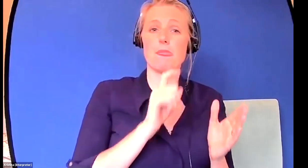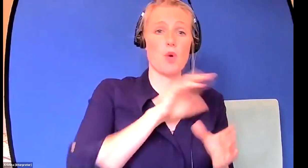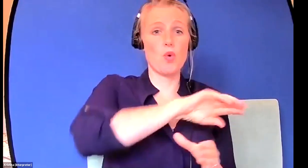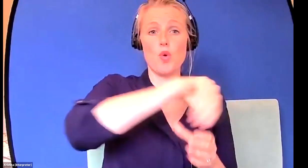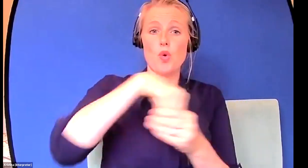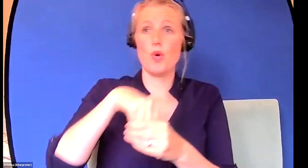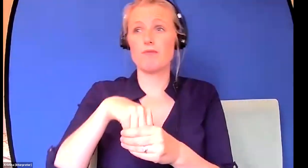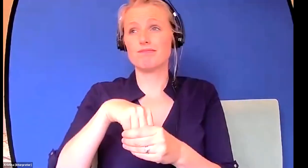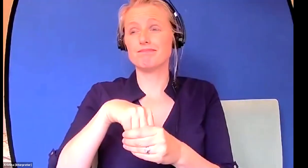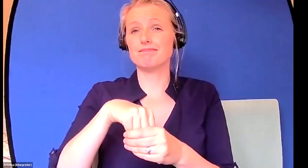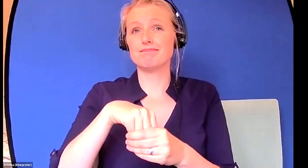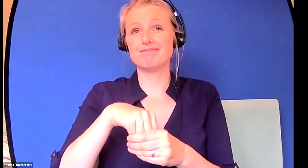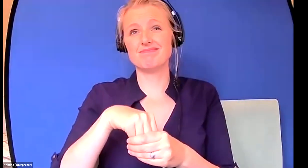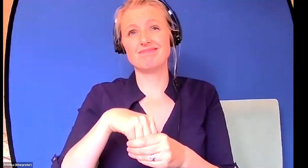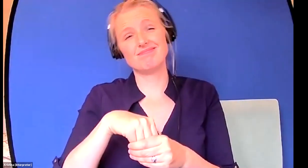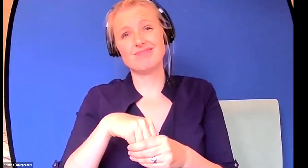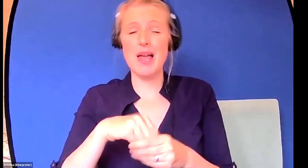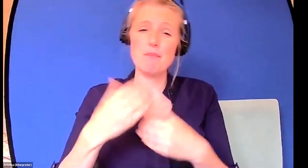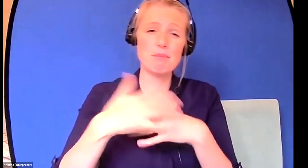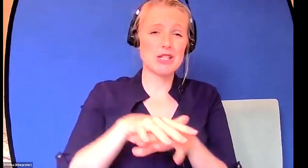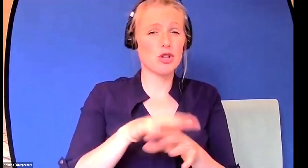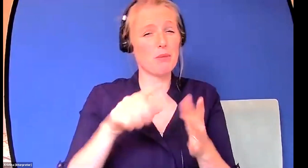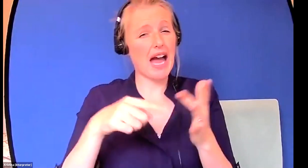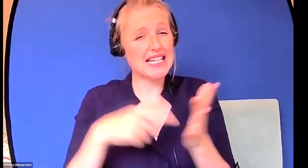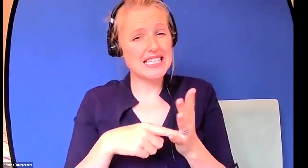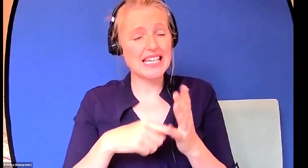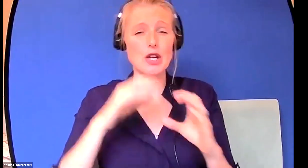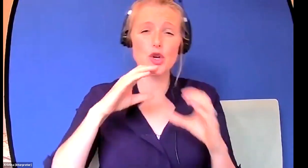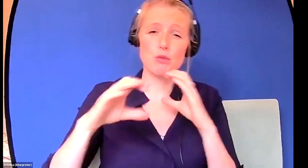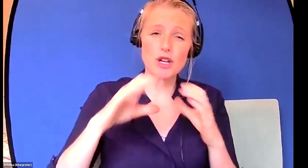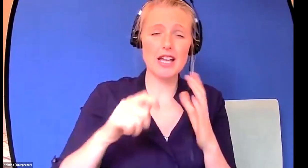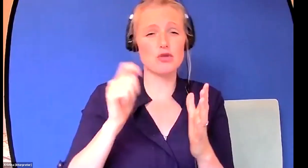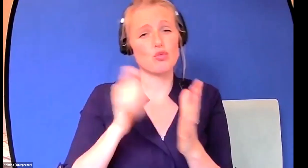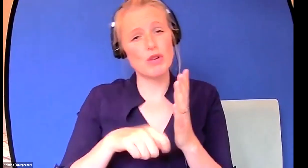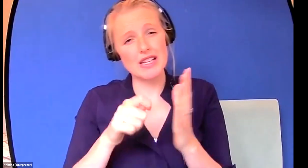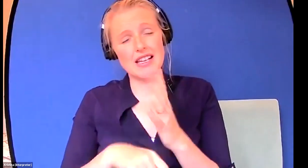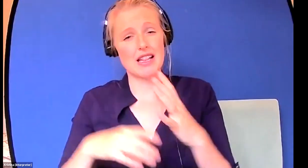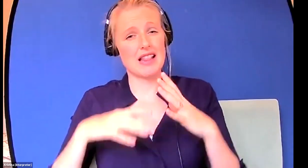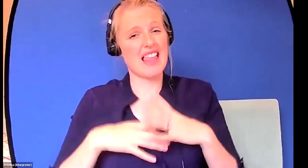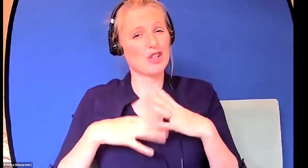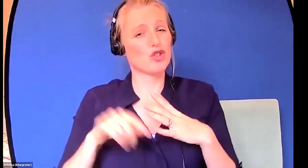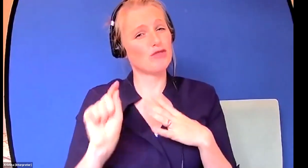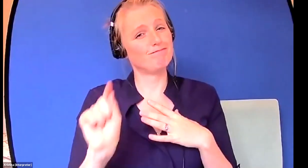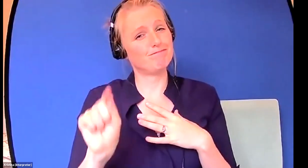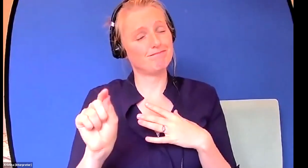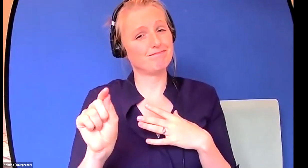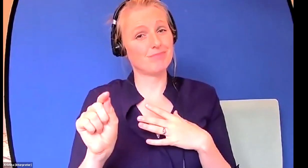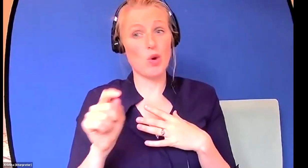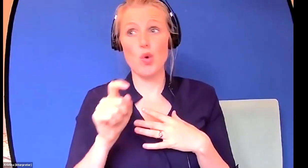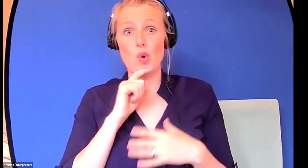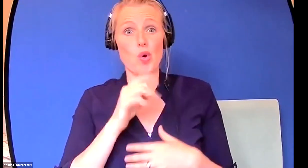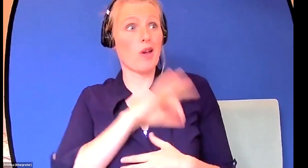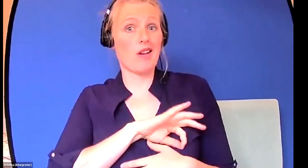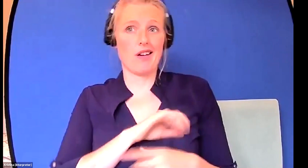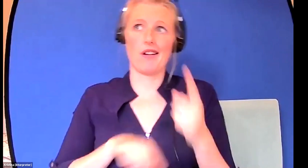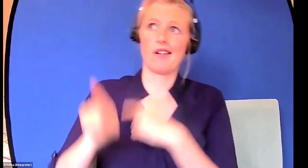within mainstream IT, communications, in retail and leisure, which largely benefited really the